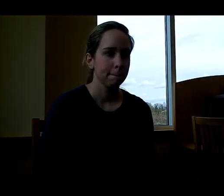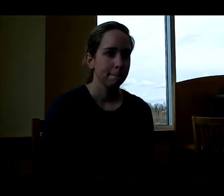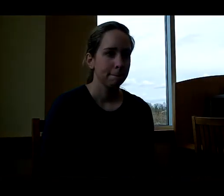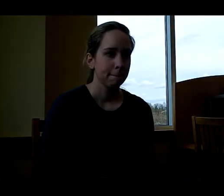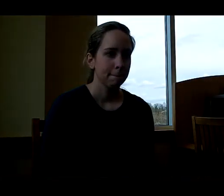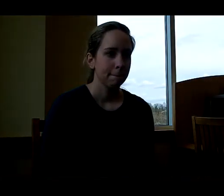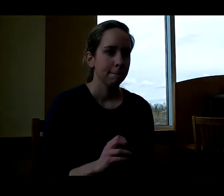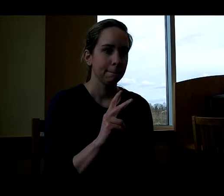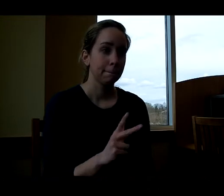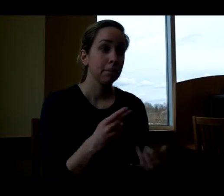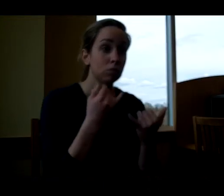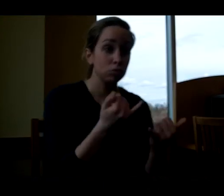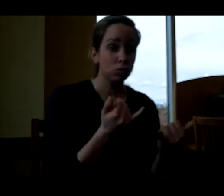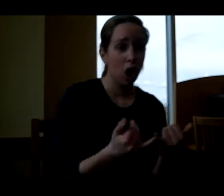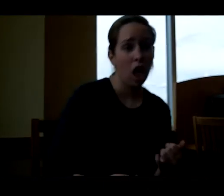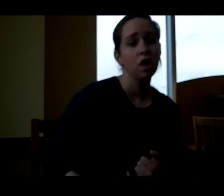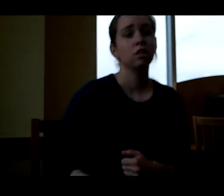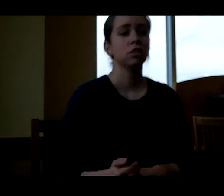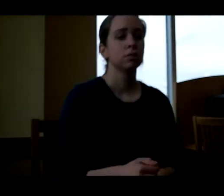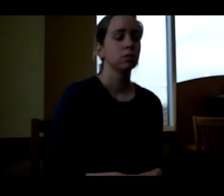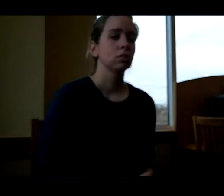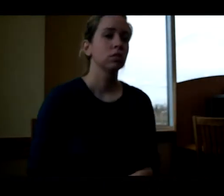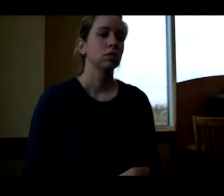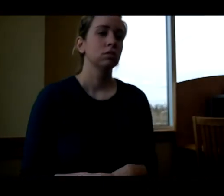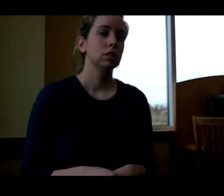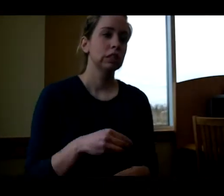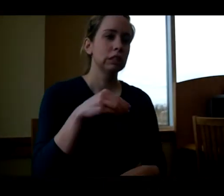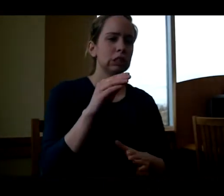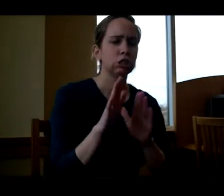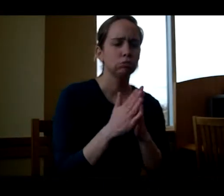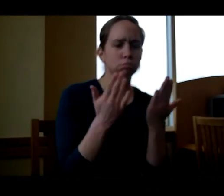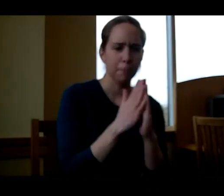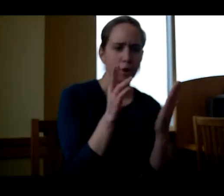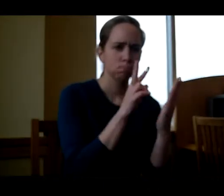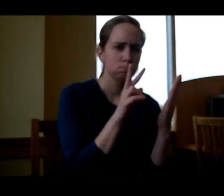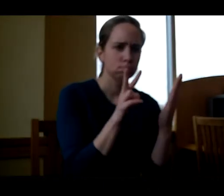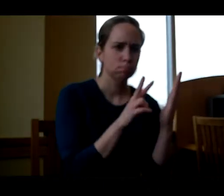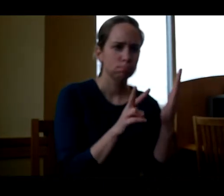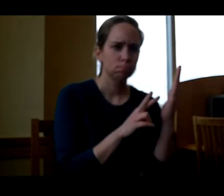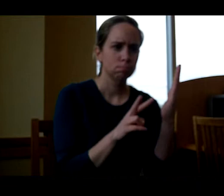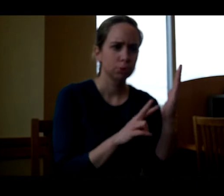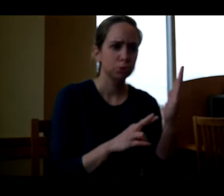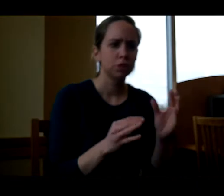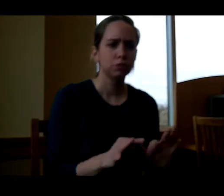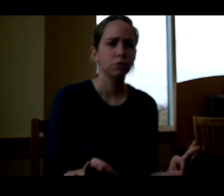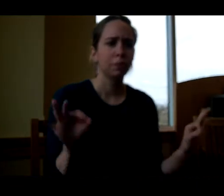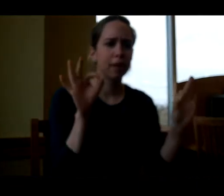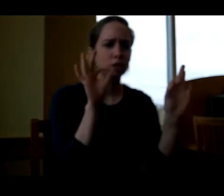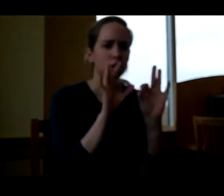Okay. Today, annual check for the last 2 days. Start making a check